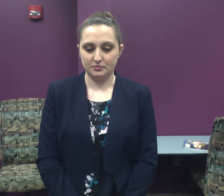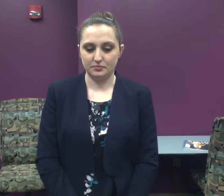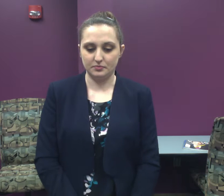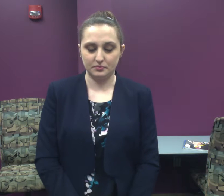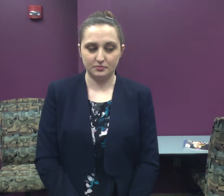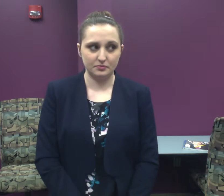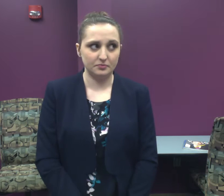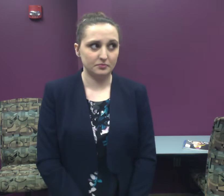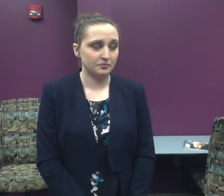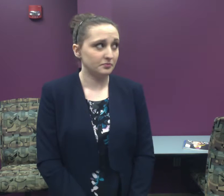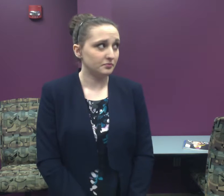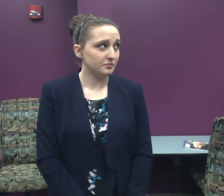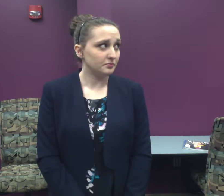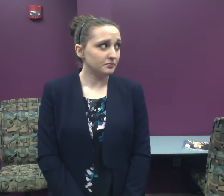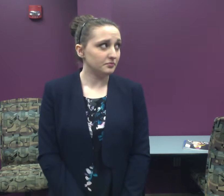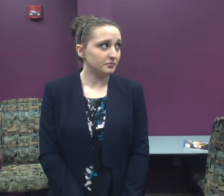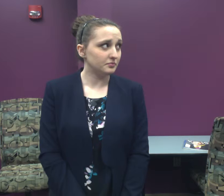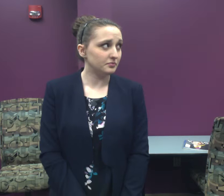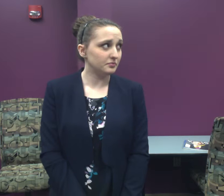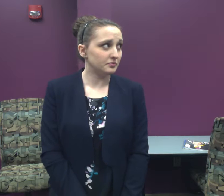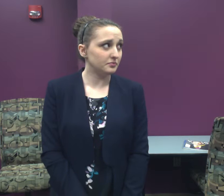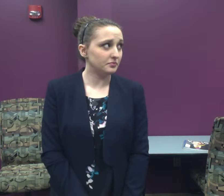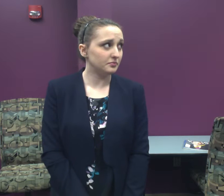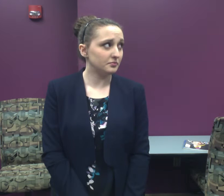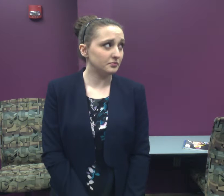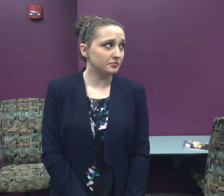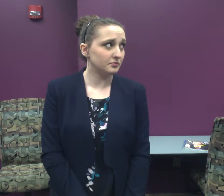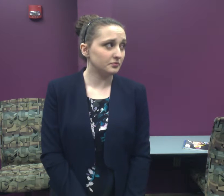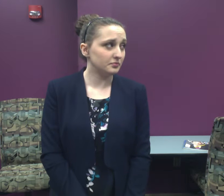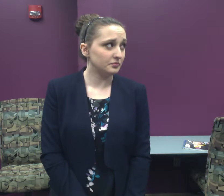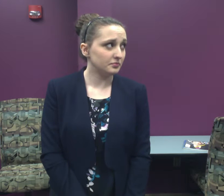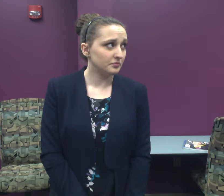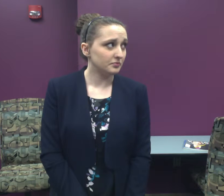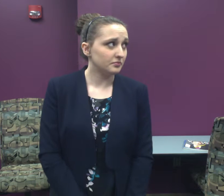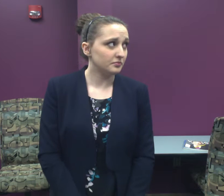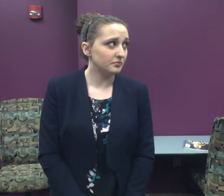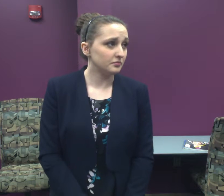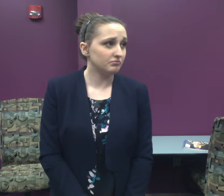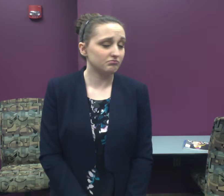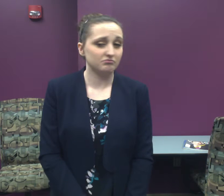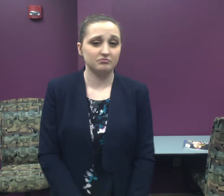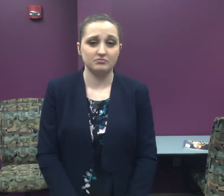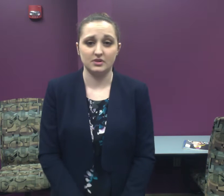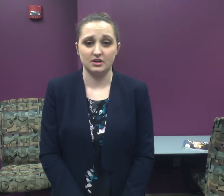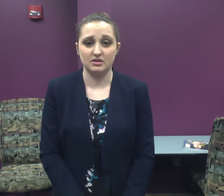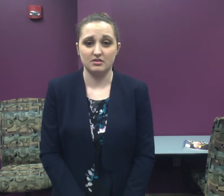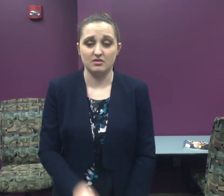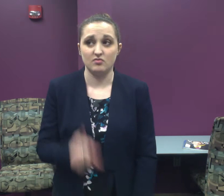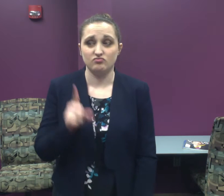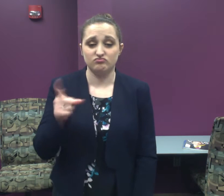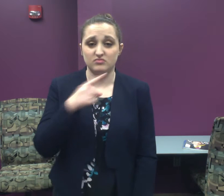Slavic, they didn't feel any special kindred to them. It was still Russian for Russians, and you guys can